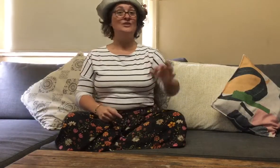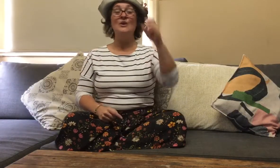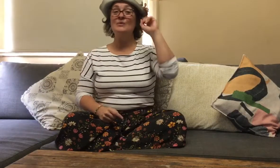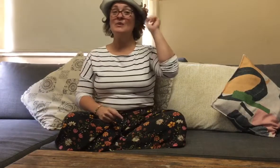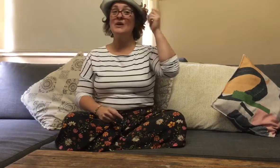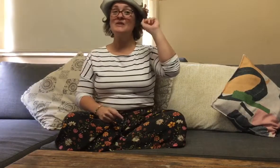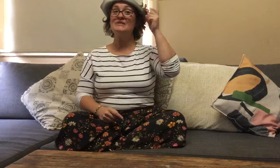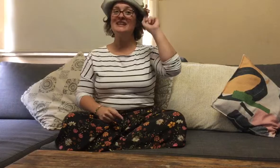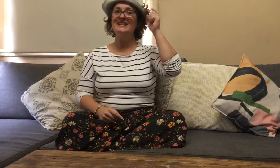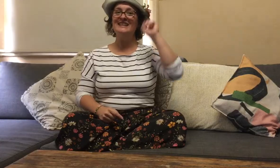Don't worry